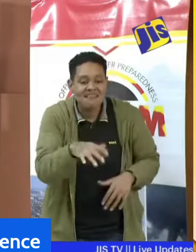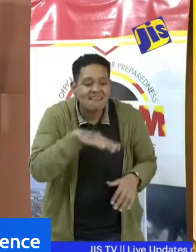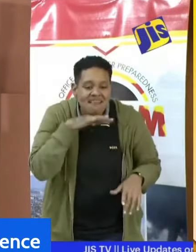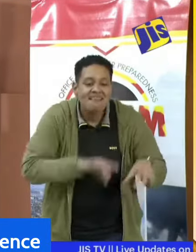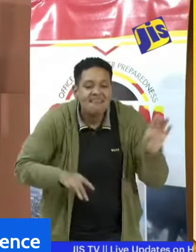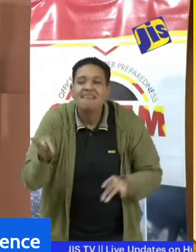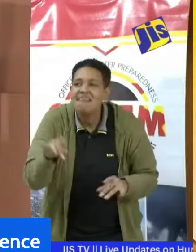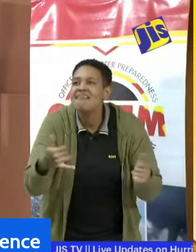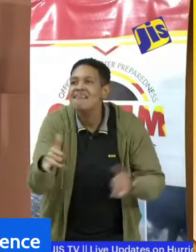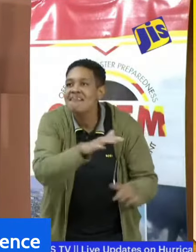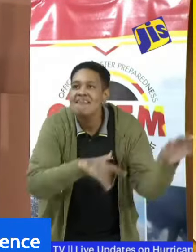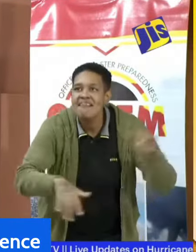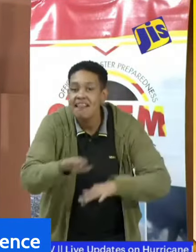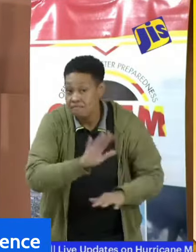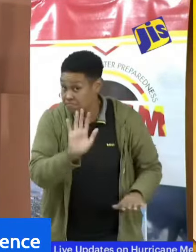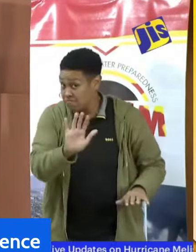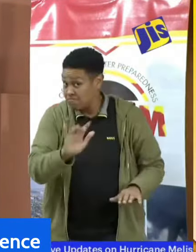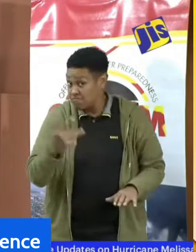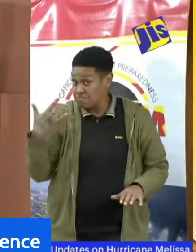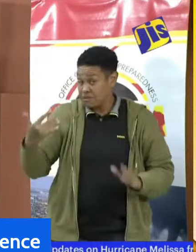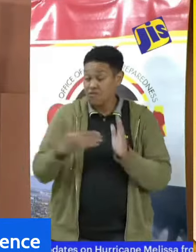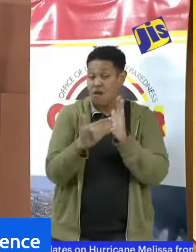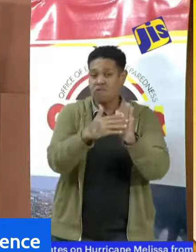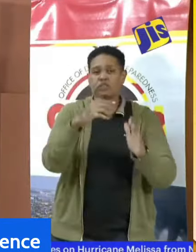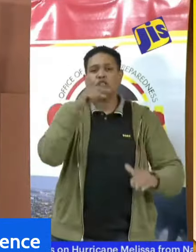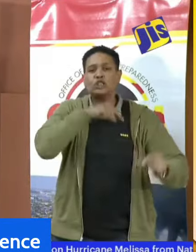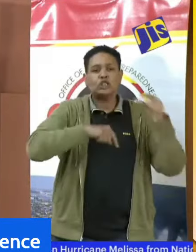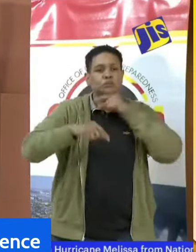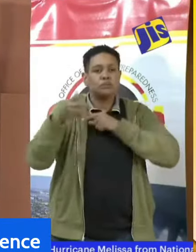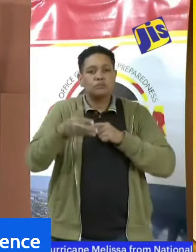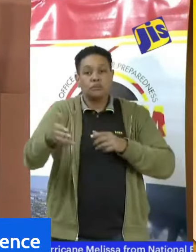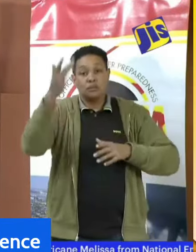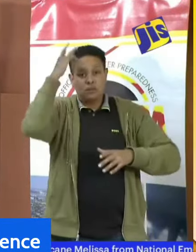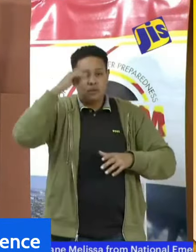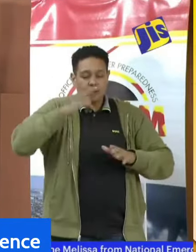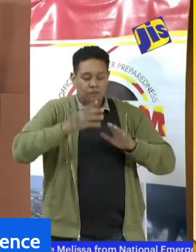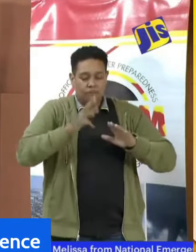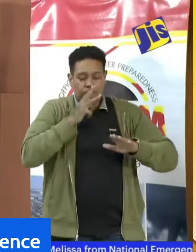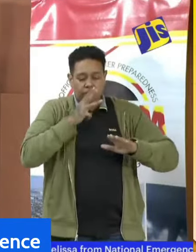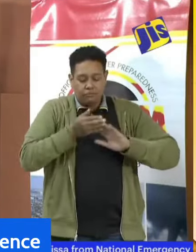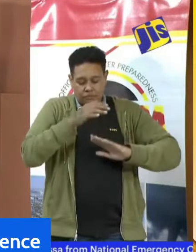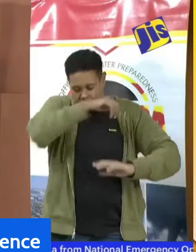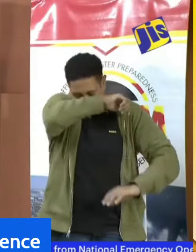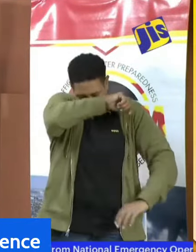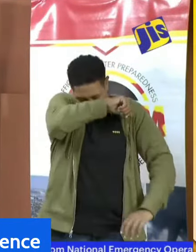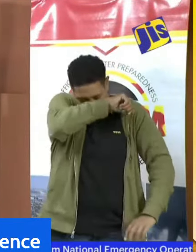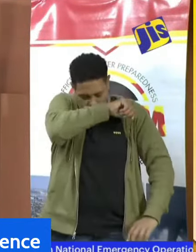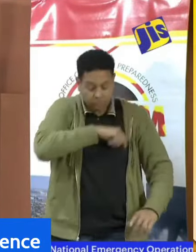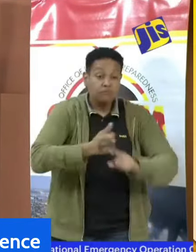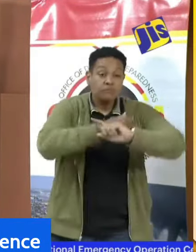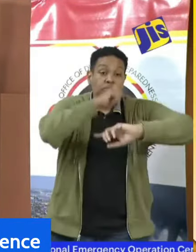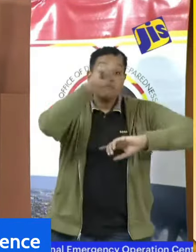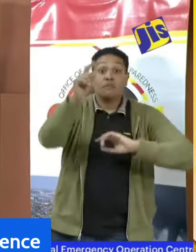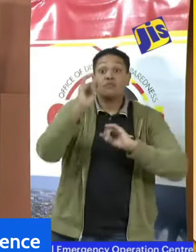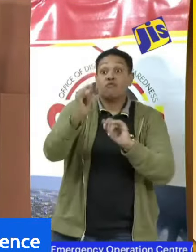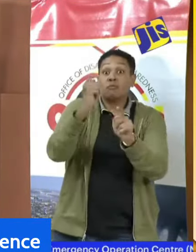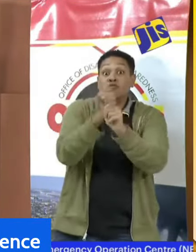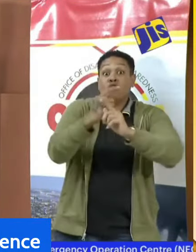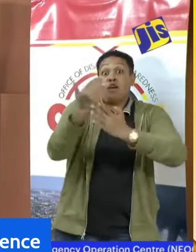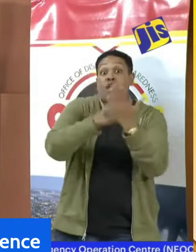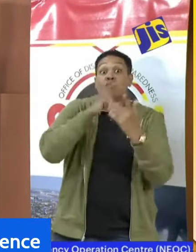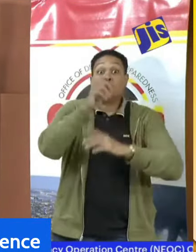puddles of water, which oftentimes may be contaminated because of the runoff. Solid waste will be an